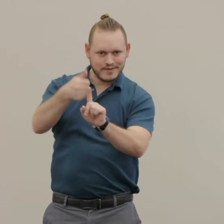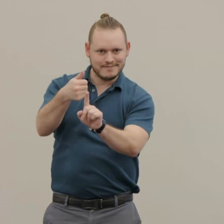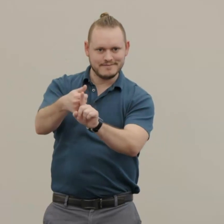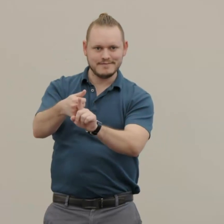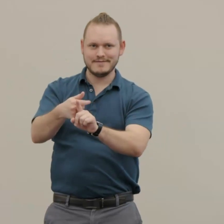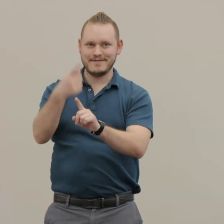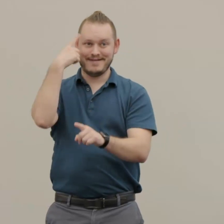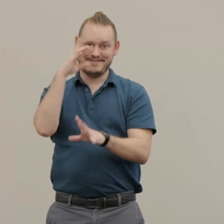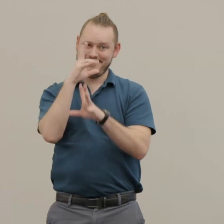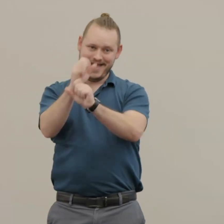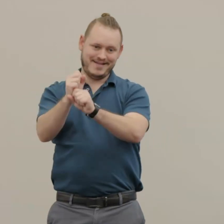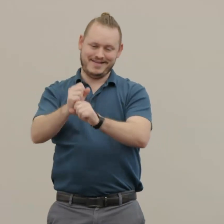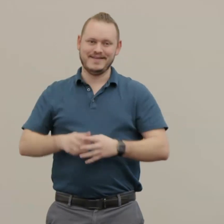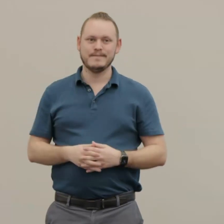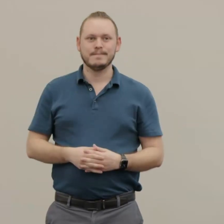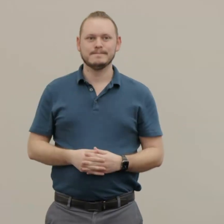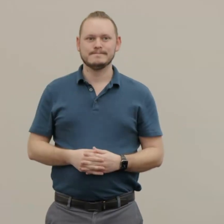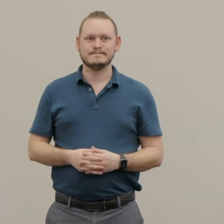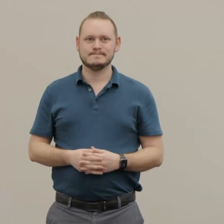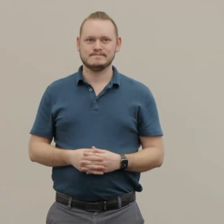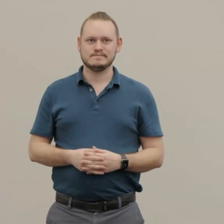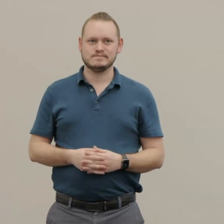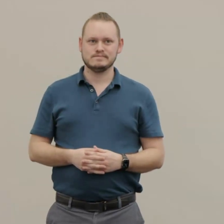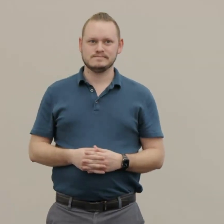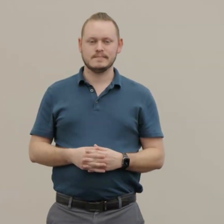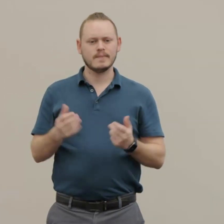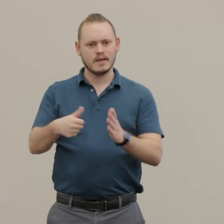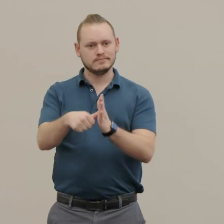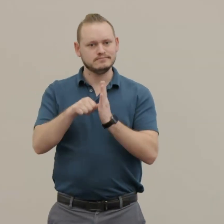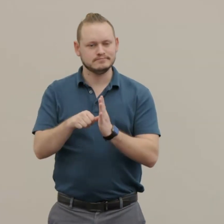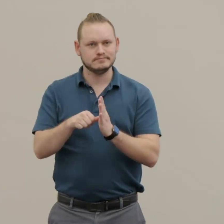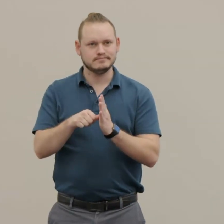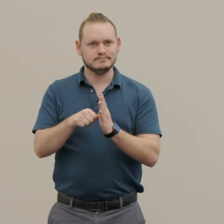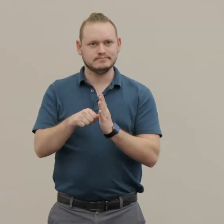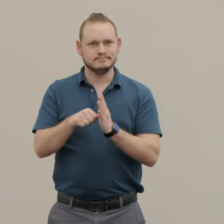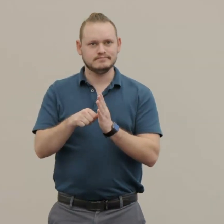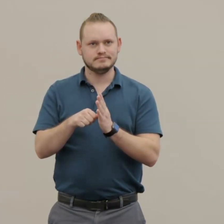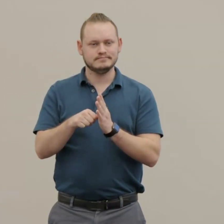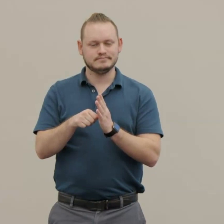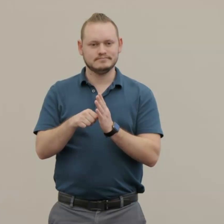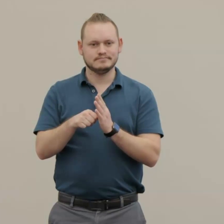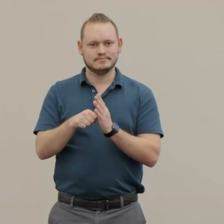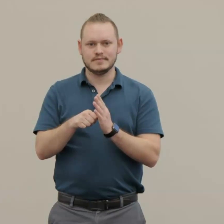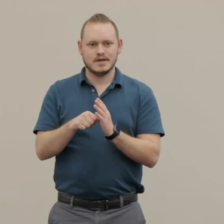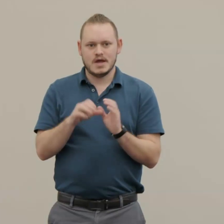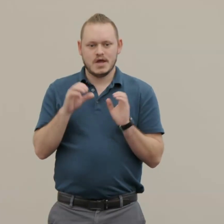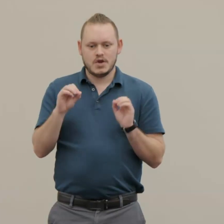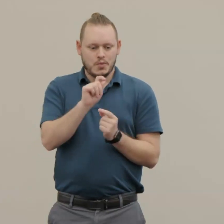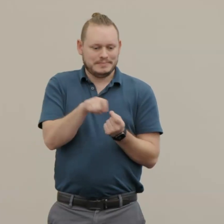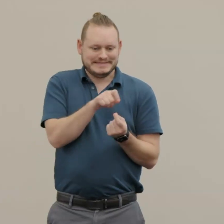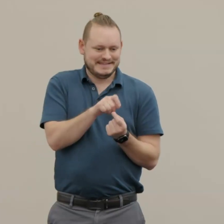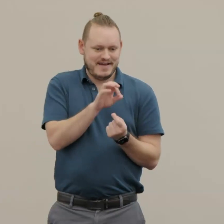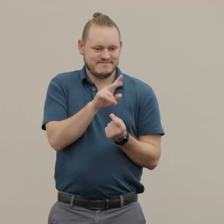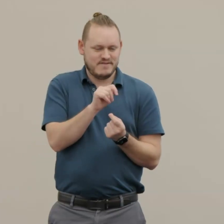is fascinating, but I want to reinforce this. No single font showed up as the best for